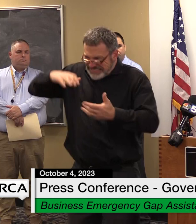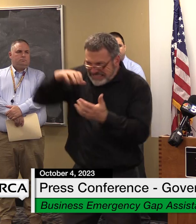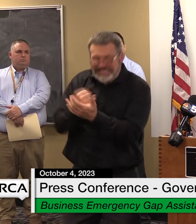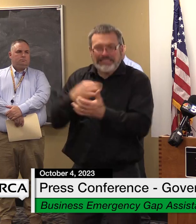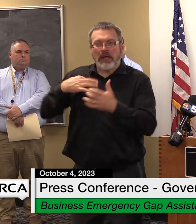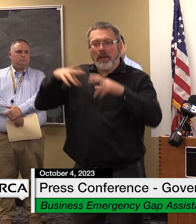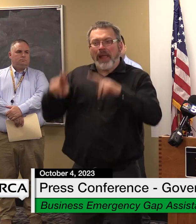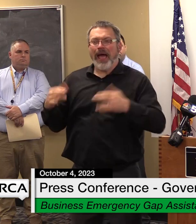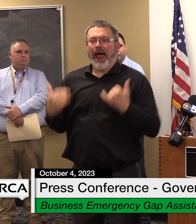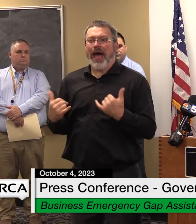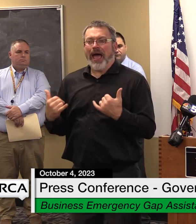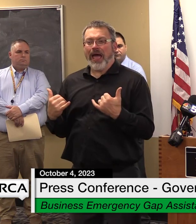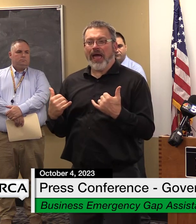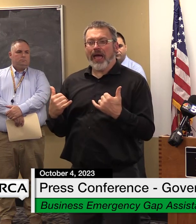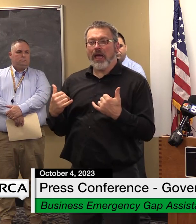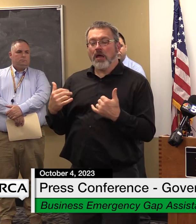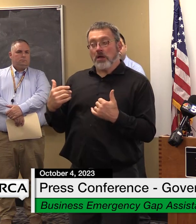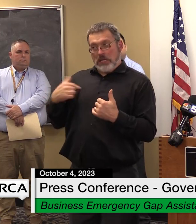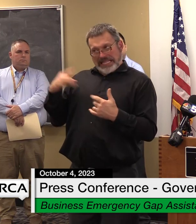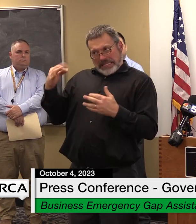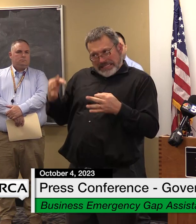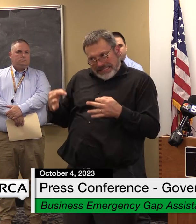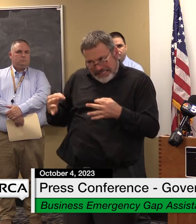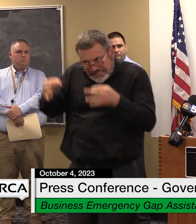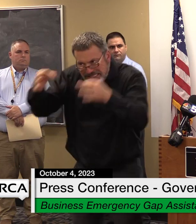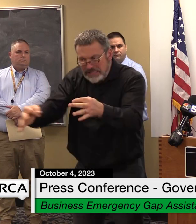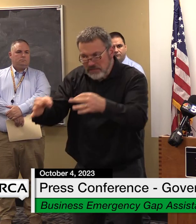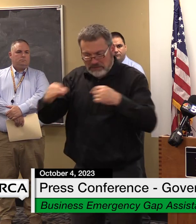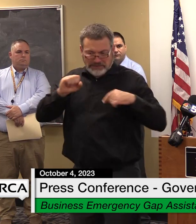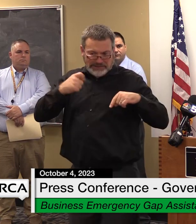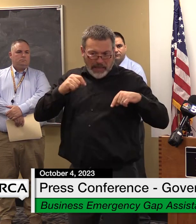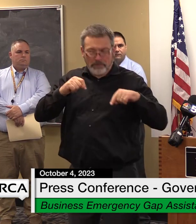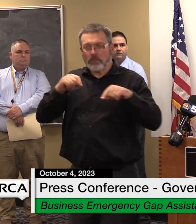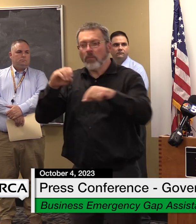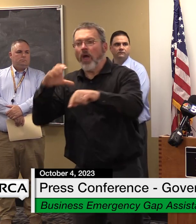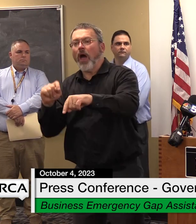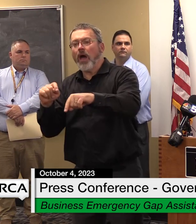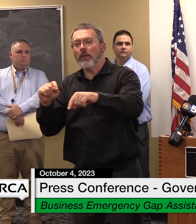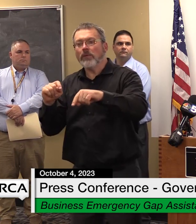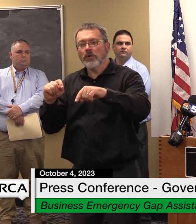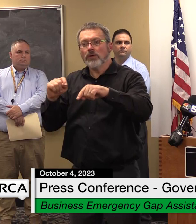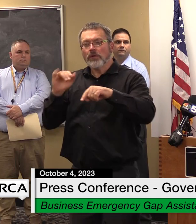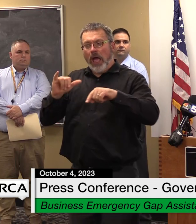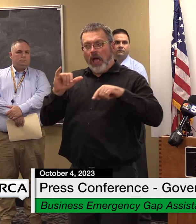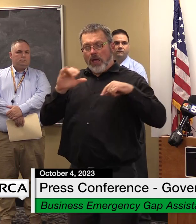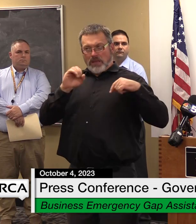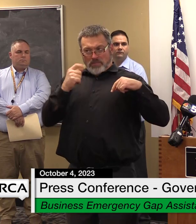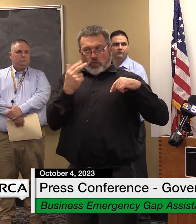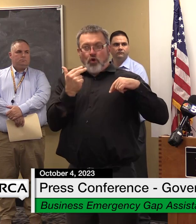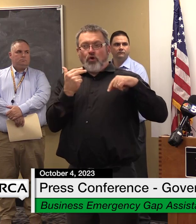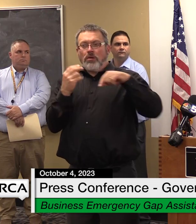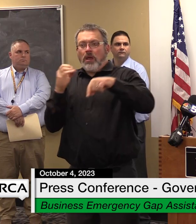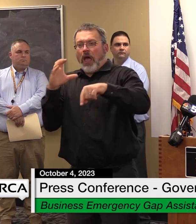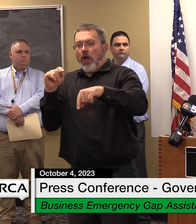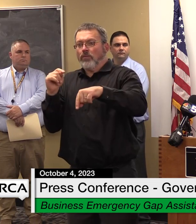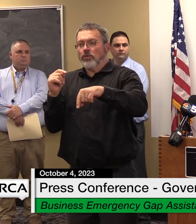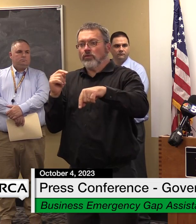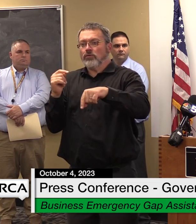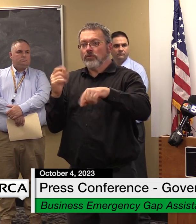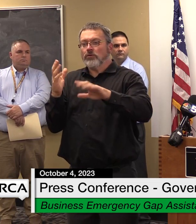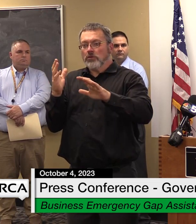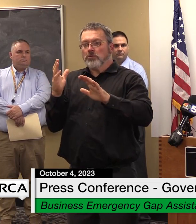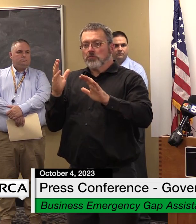days, so we did some analysis, and from the 13th of September until I think it was 3 days ago when